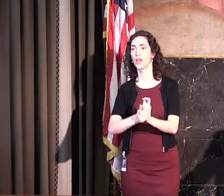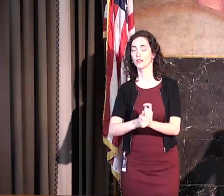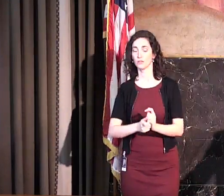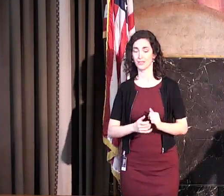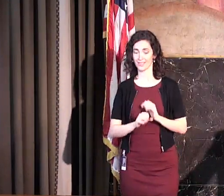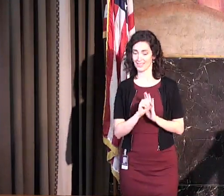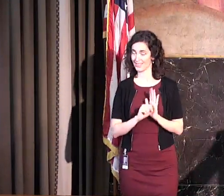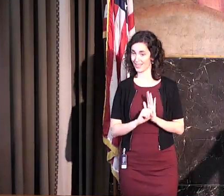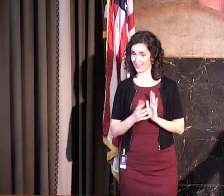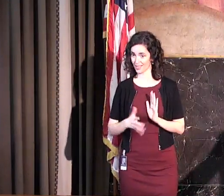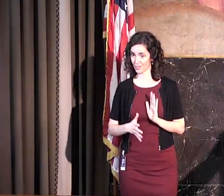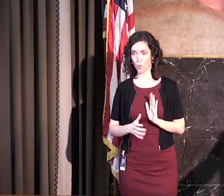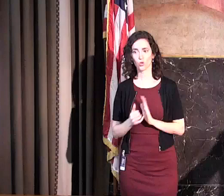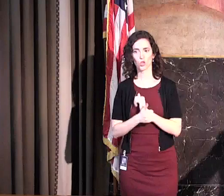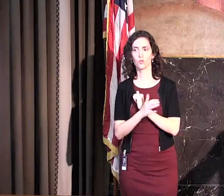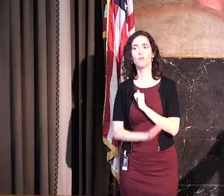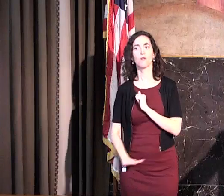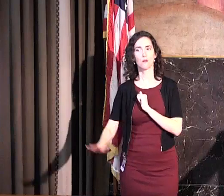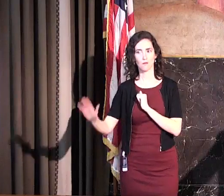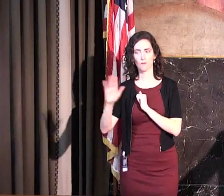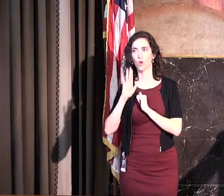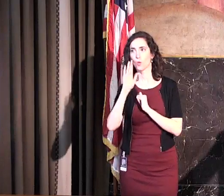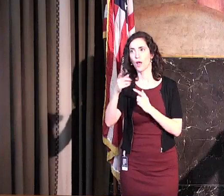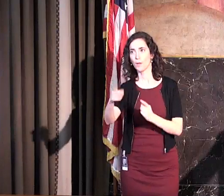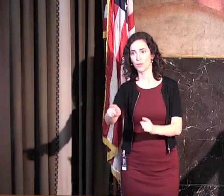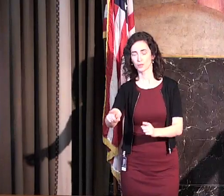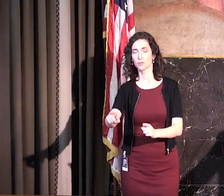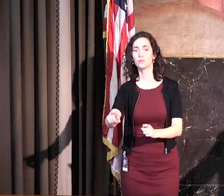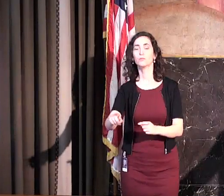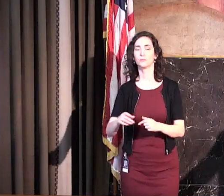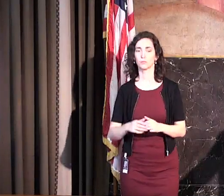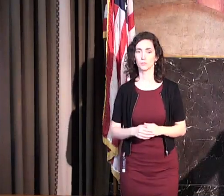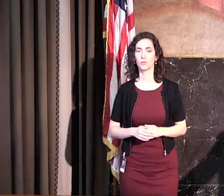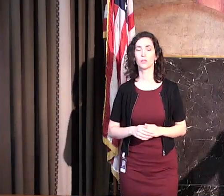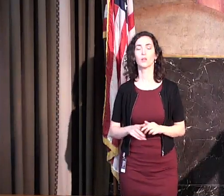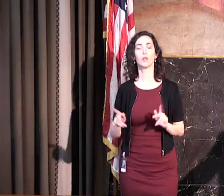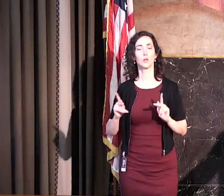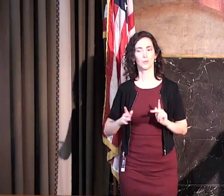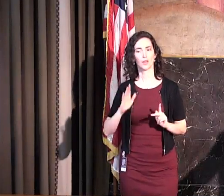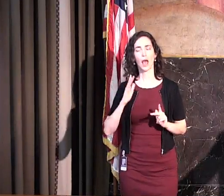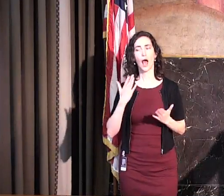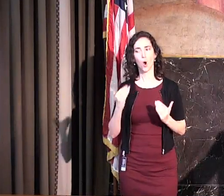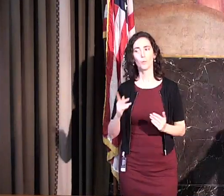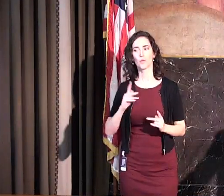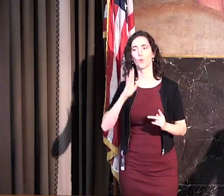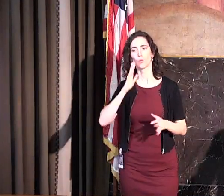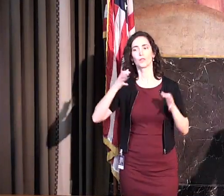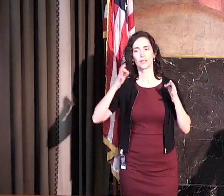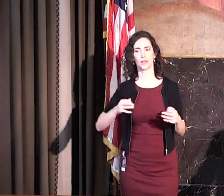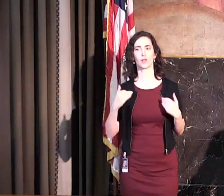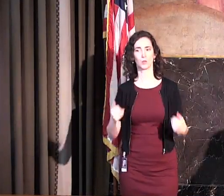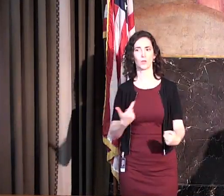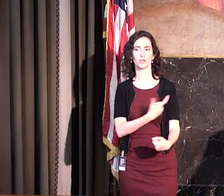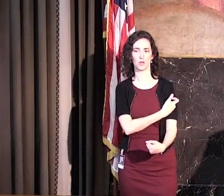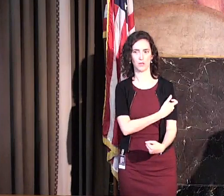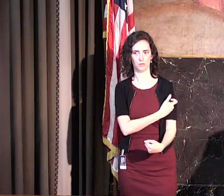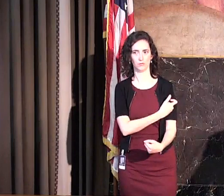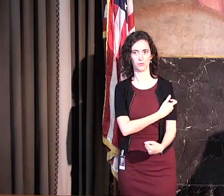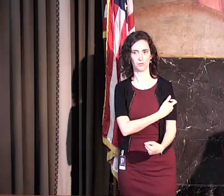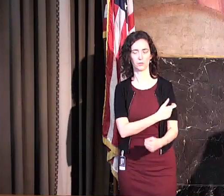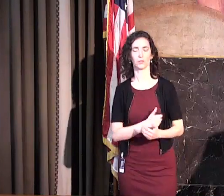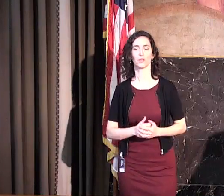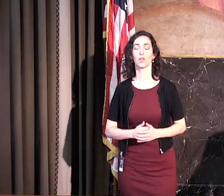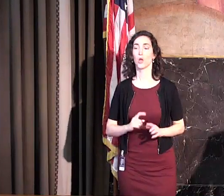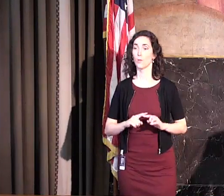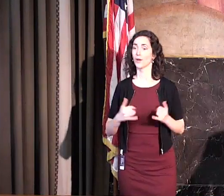as a country, that they will make the decision to be vaccinated. But at the moment,